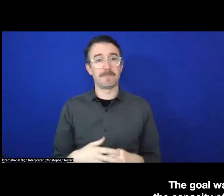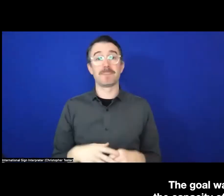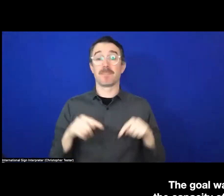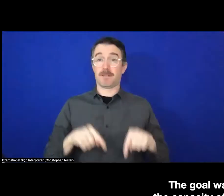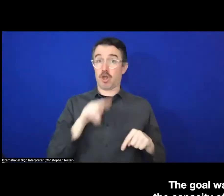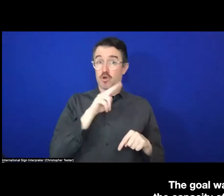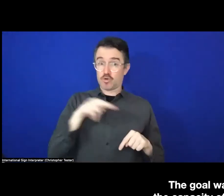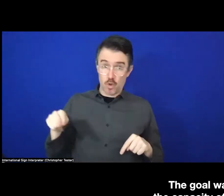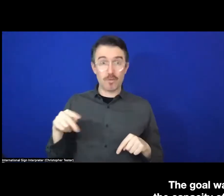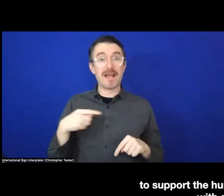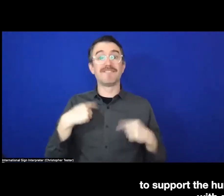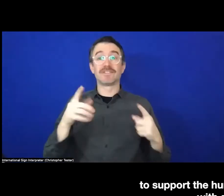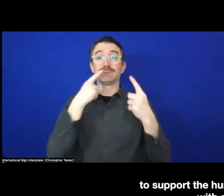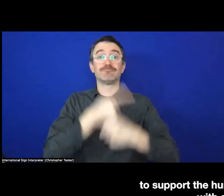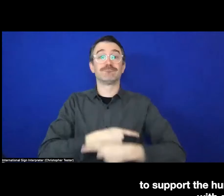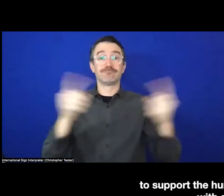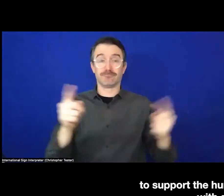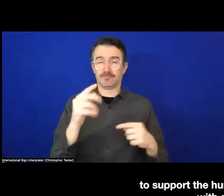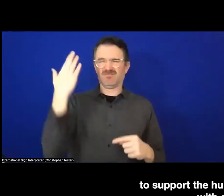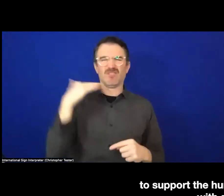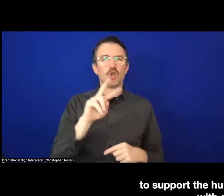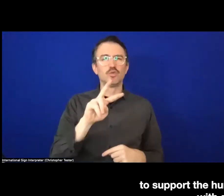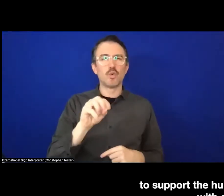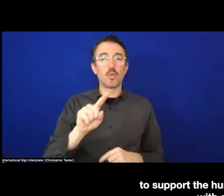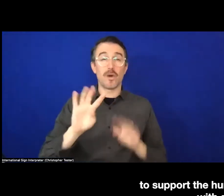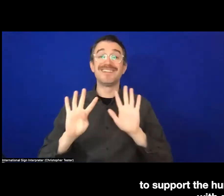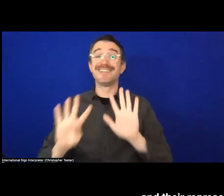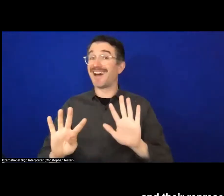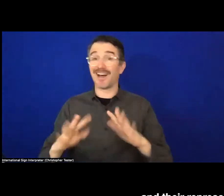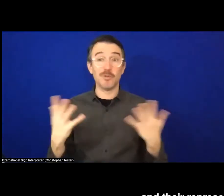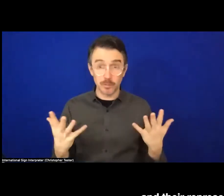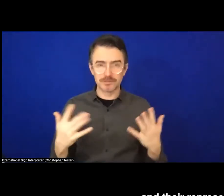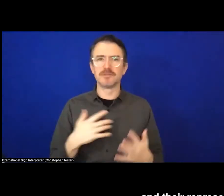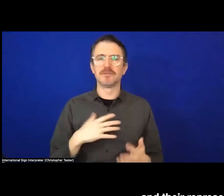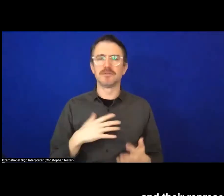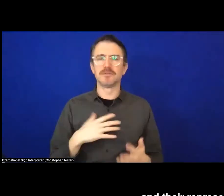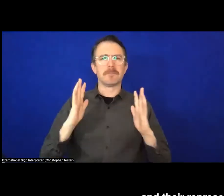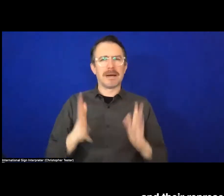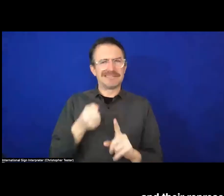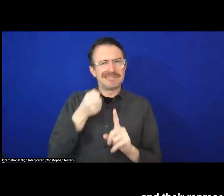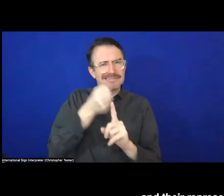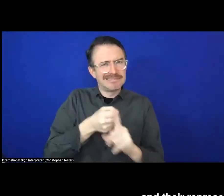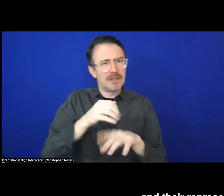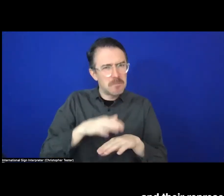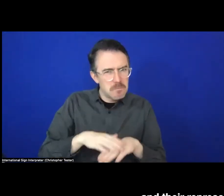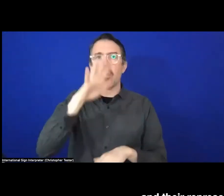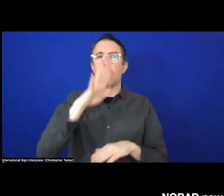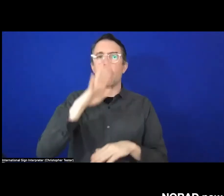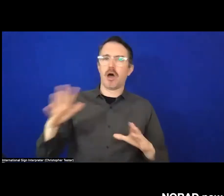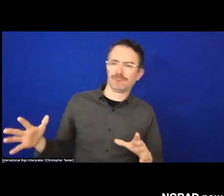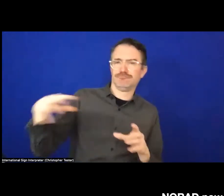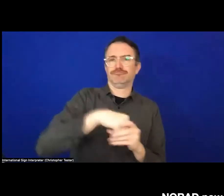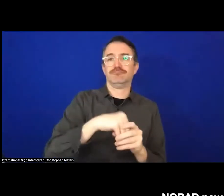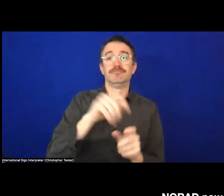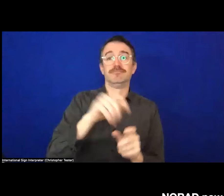capacity of development CSOs to support the human rights of persons with disabilities and their representative